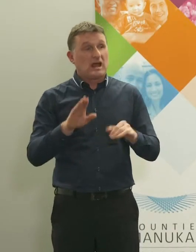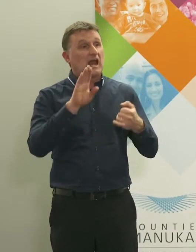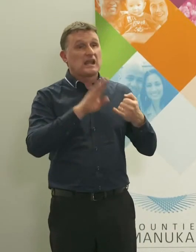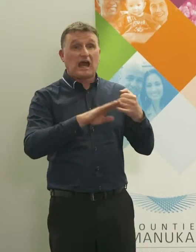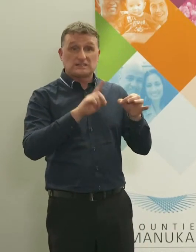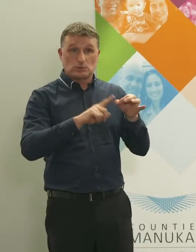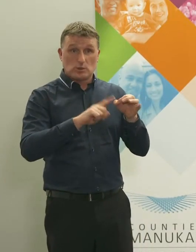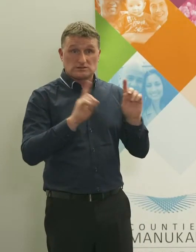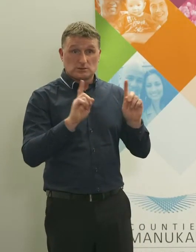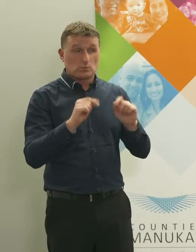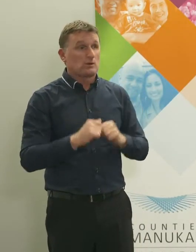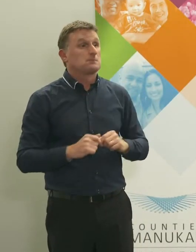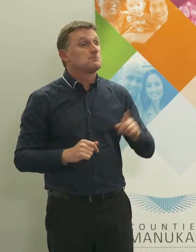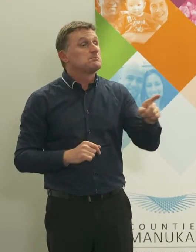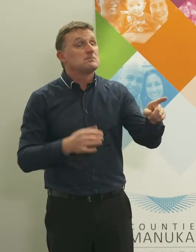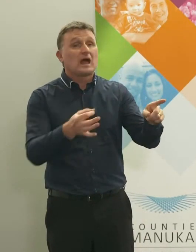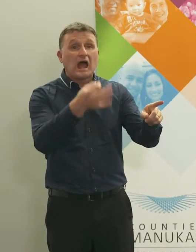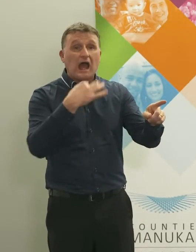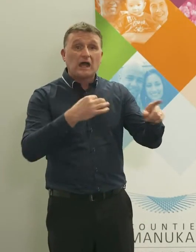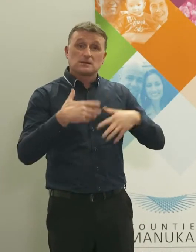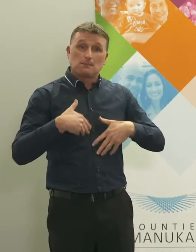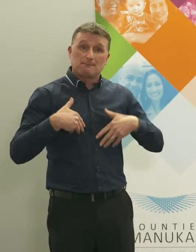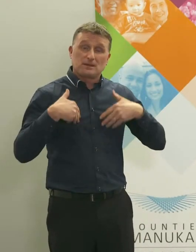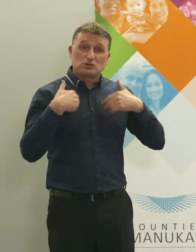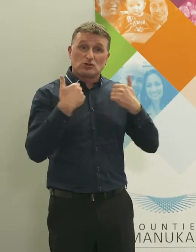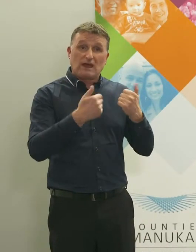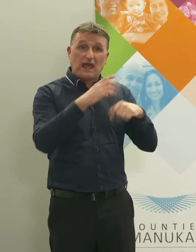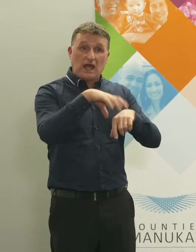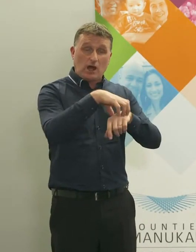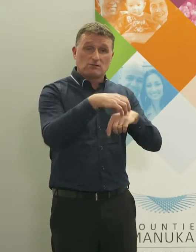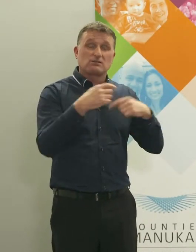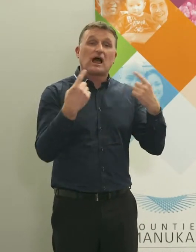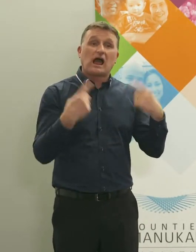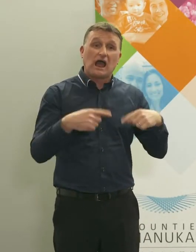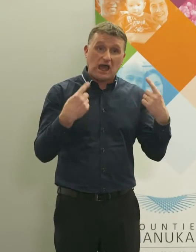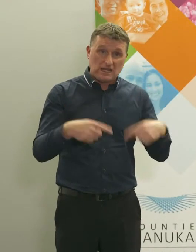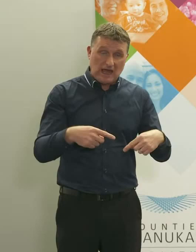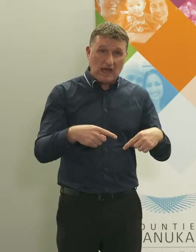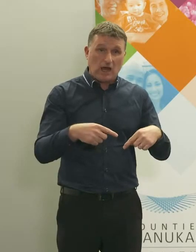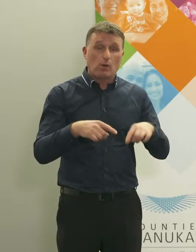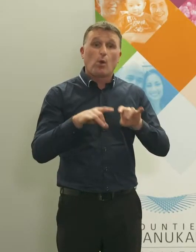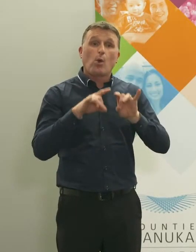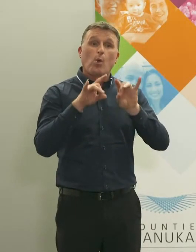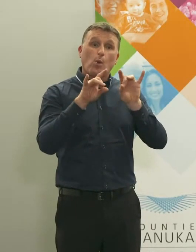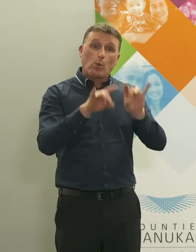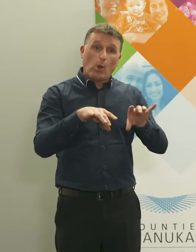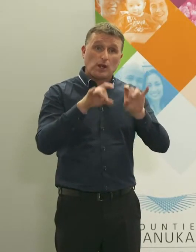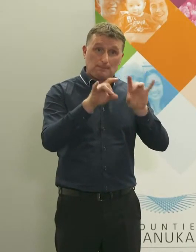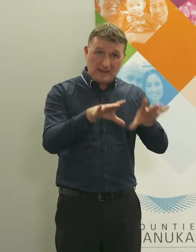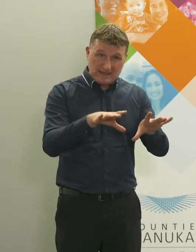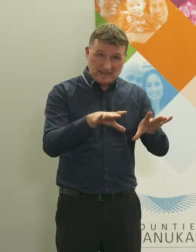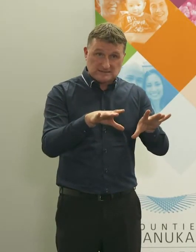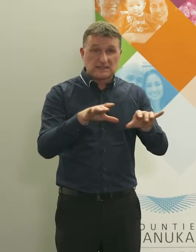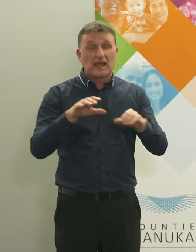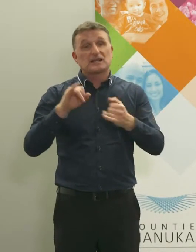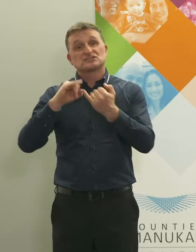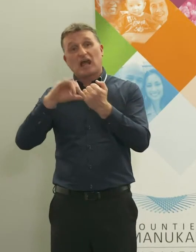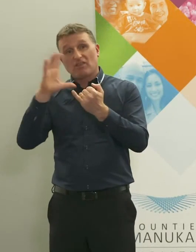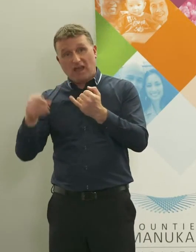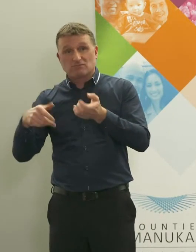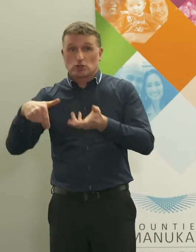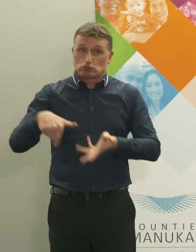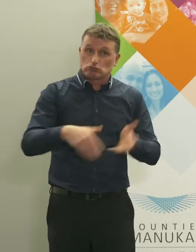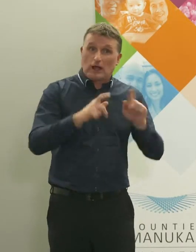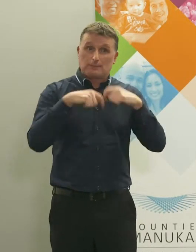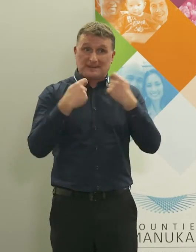over here. Will the Ministry of Health be allowing the Wallabies, Springboks and Boomers to quarantine in New Zealand so that the rugby